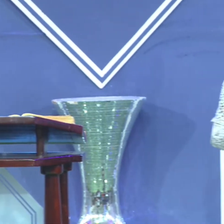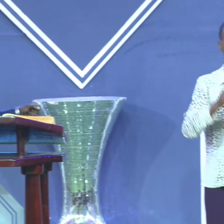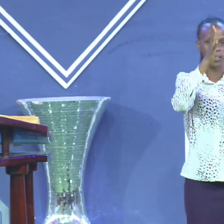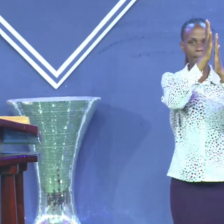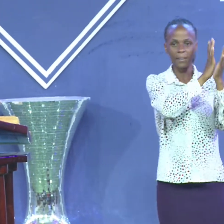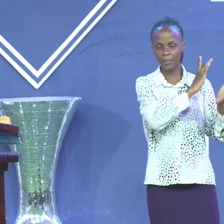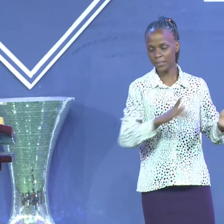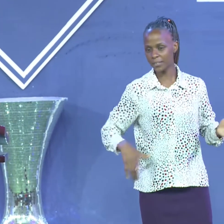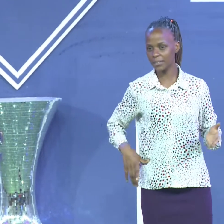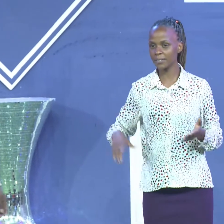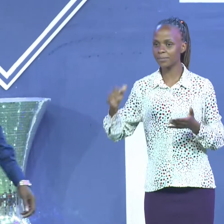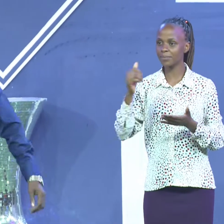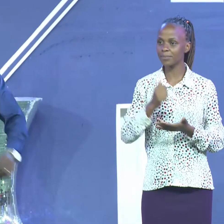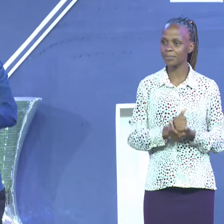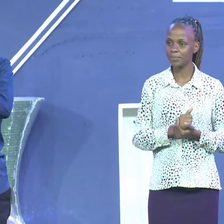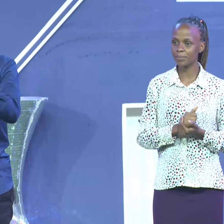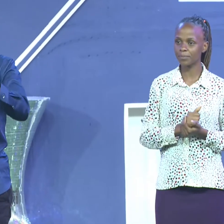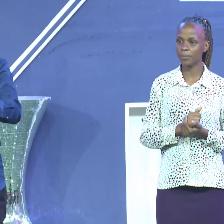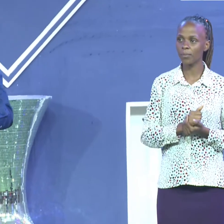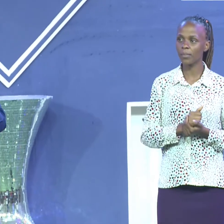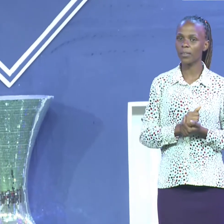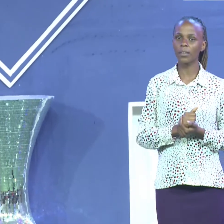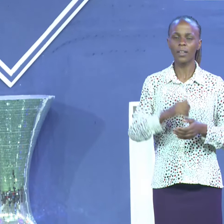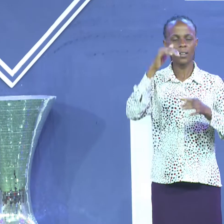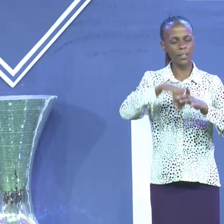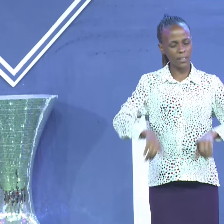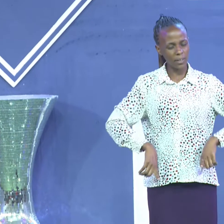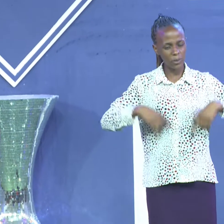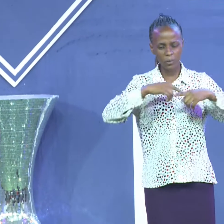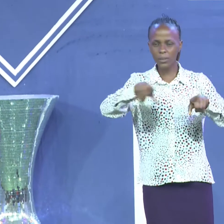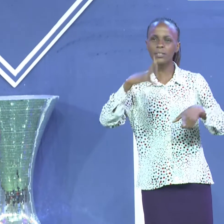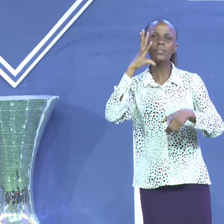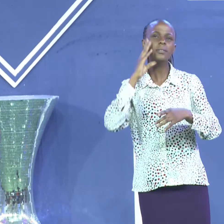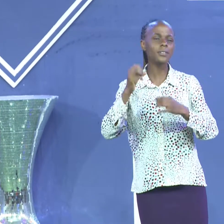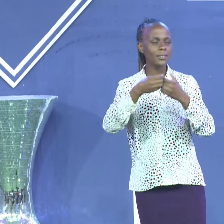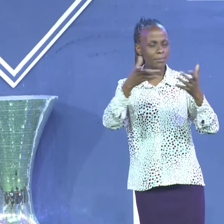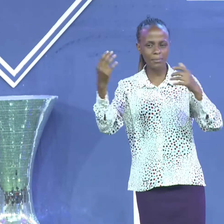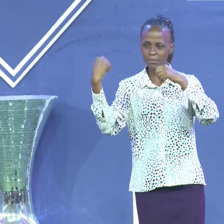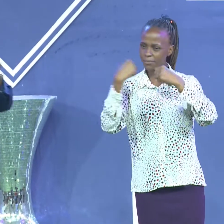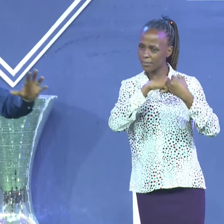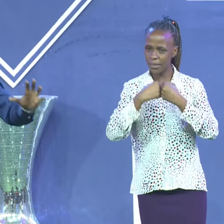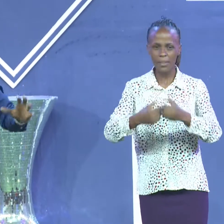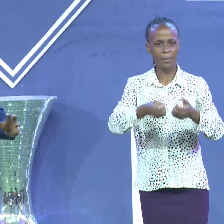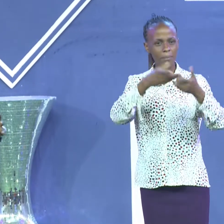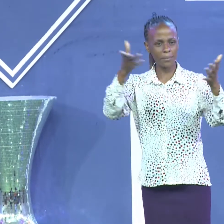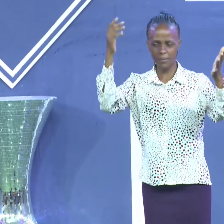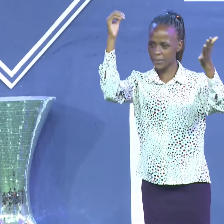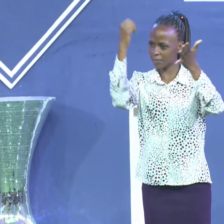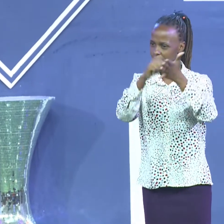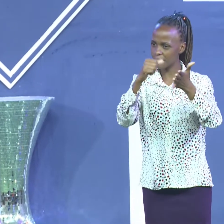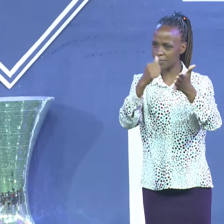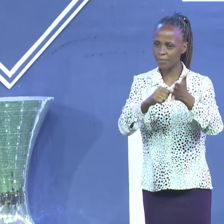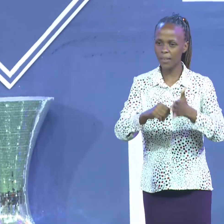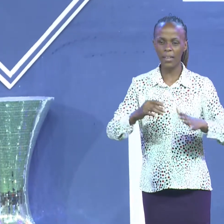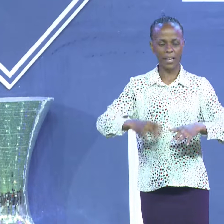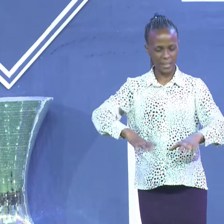Mukama yebaziwe. Praise the Lord. Mubulamu tuitambisomoza bingi. In life we go through so many challenges. Tuitambizibu bingi. We go through so many